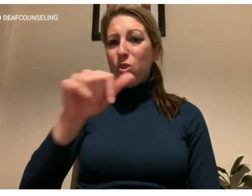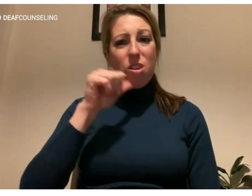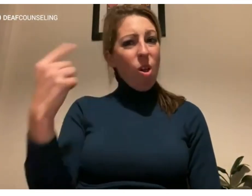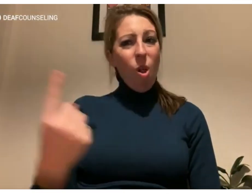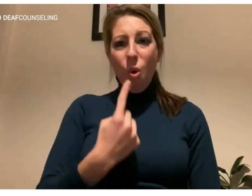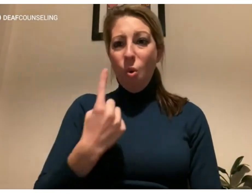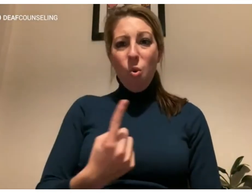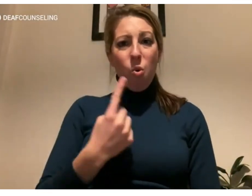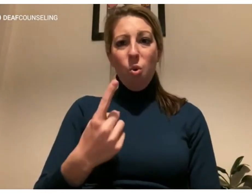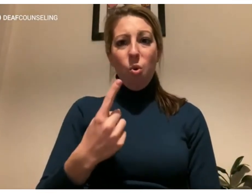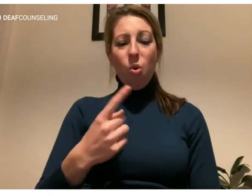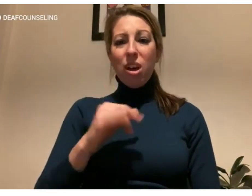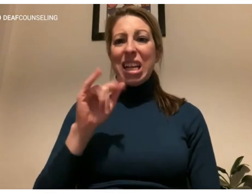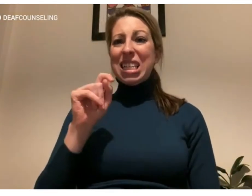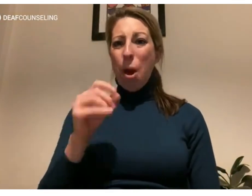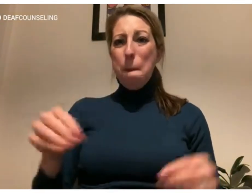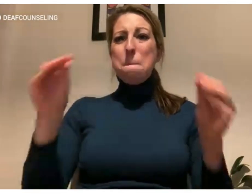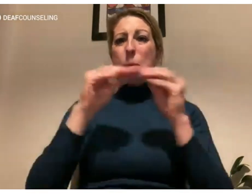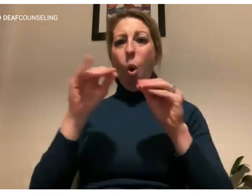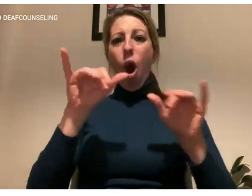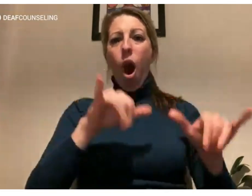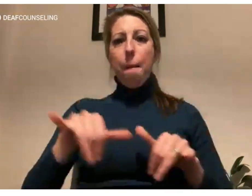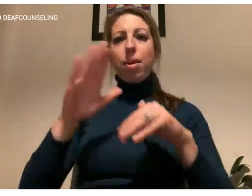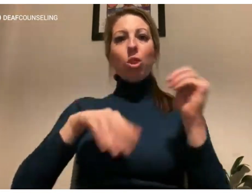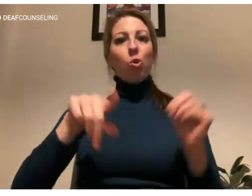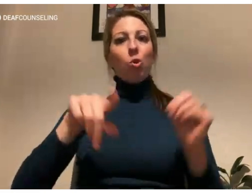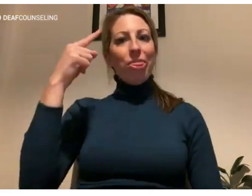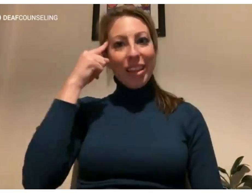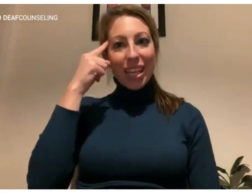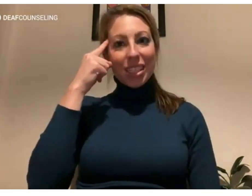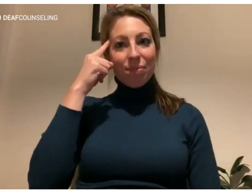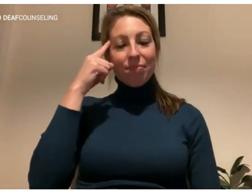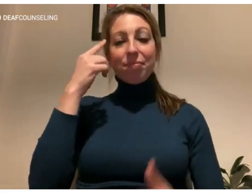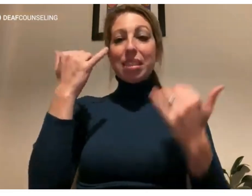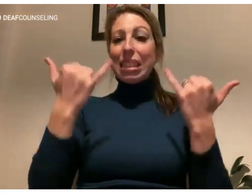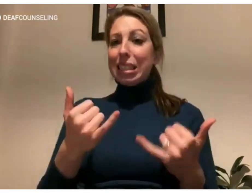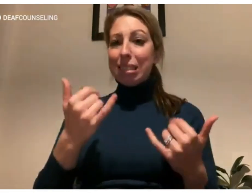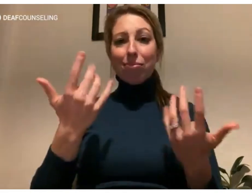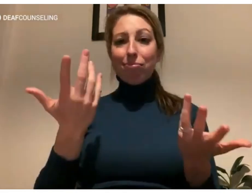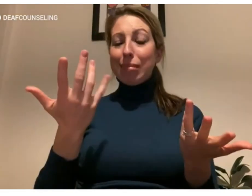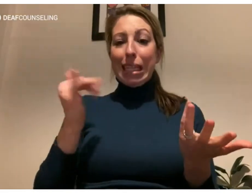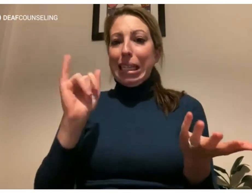I want you to know that you are not alone. This is a lot more common than you think.